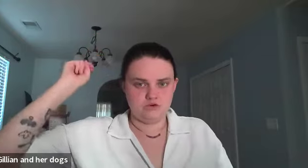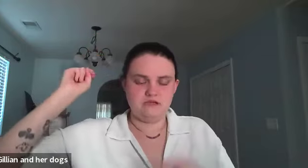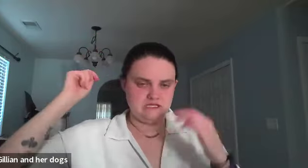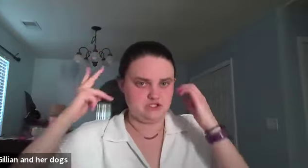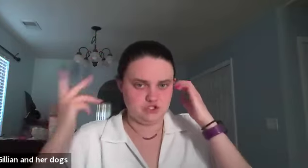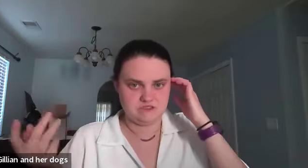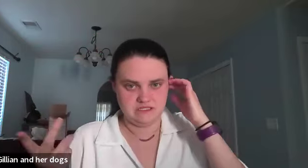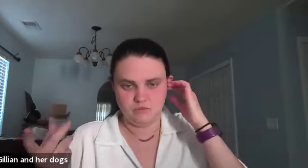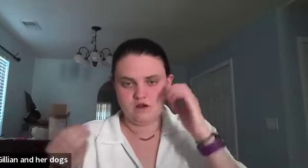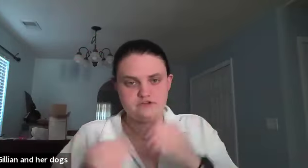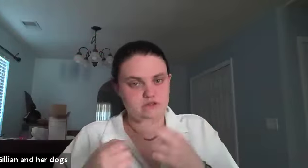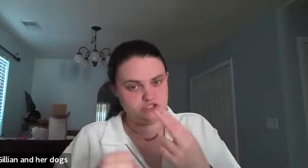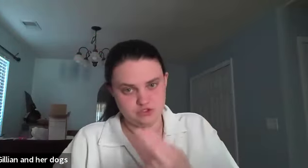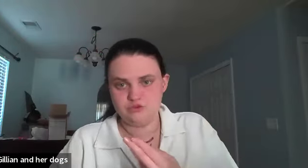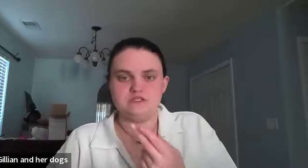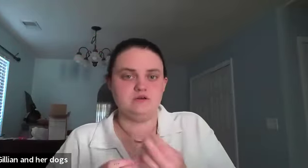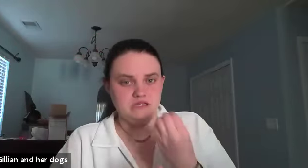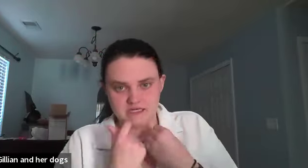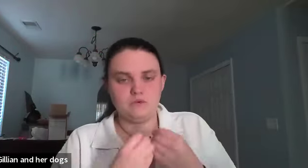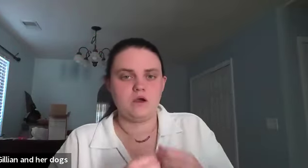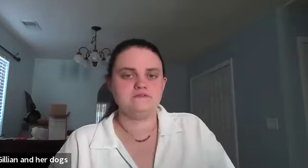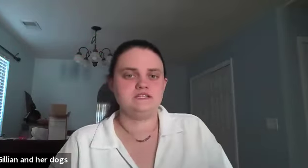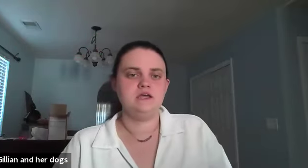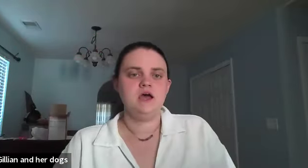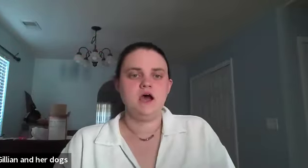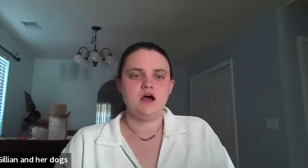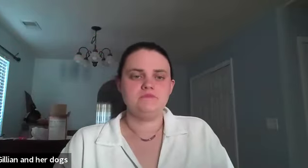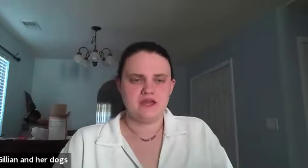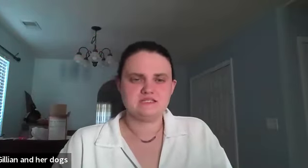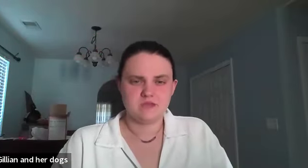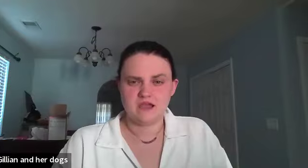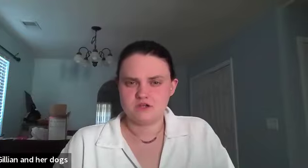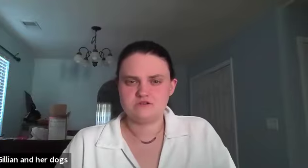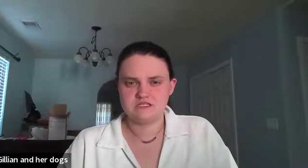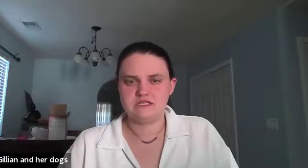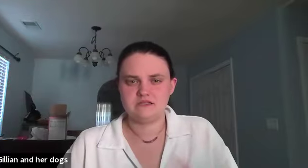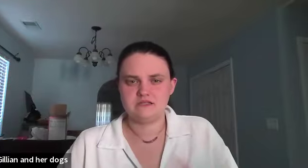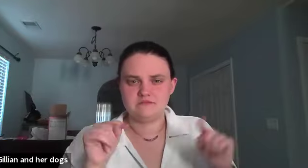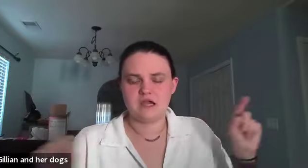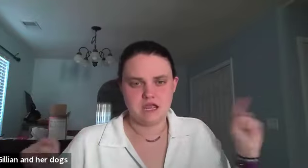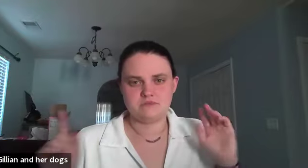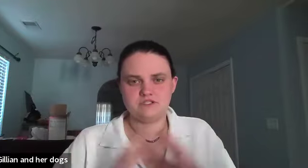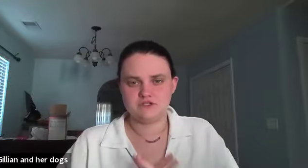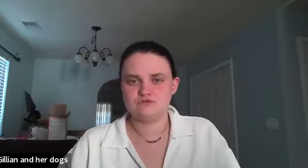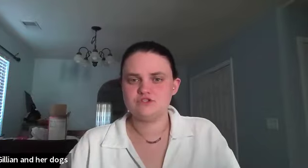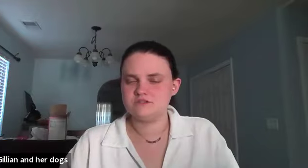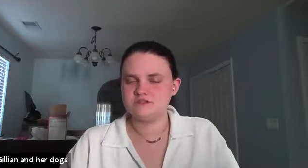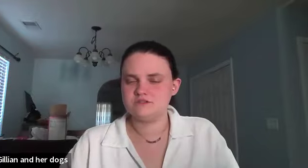north because they do see it more often, they do use it or eat it more often. That is something I've also seen kind of happen too. So it's always